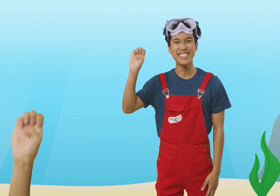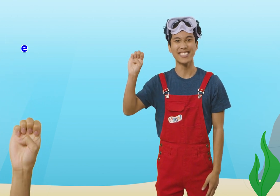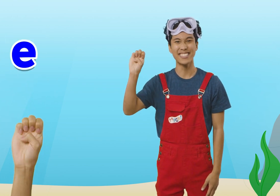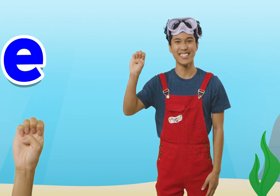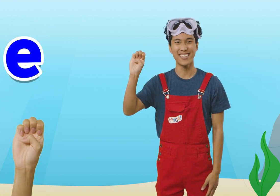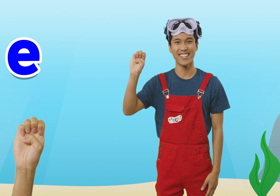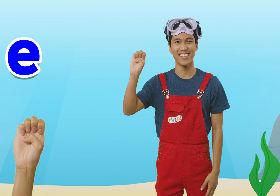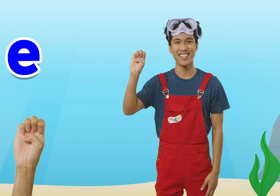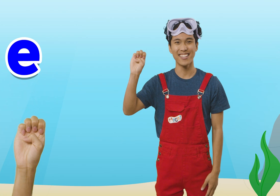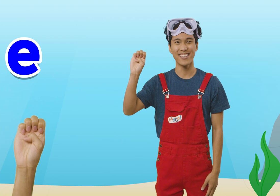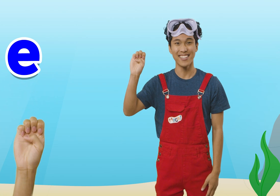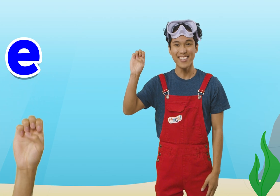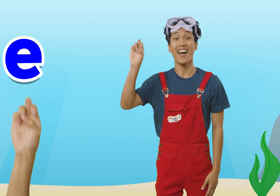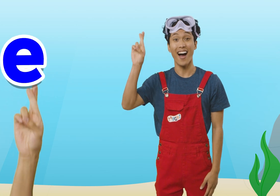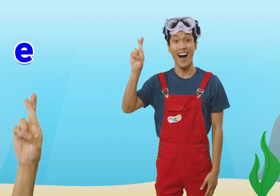E R.